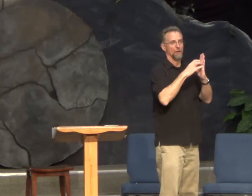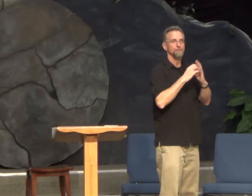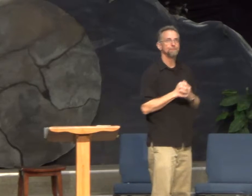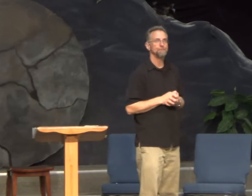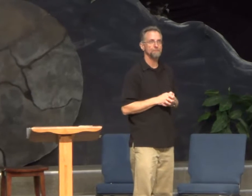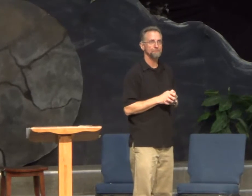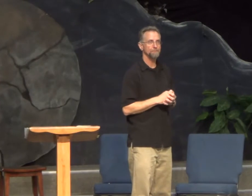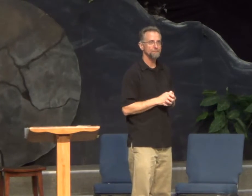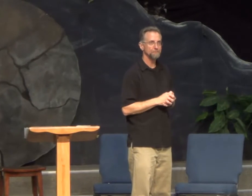Chapter 15, verse 1.